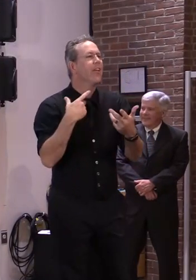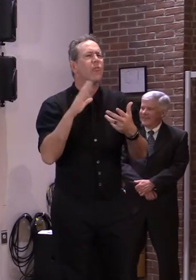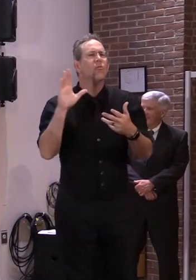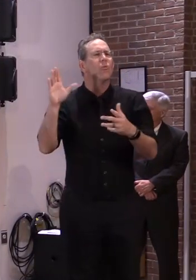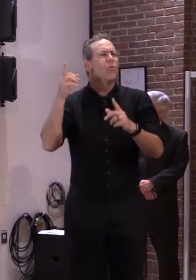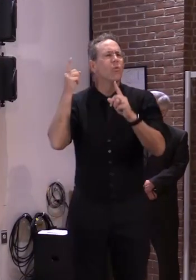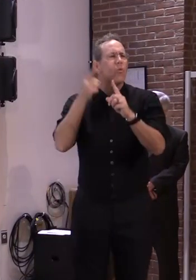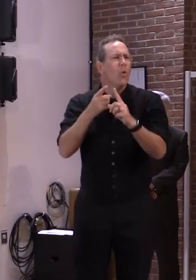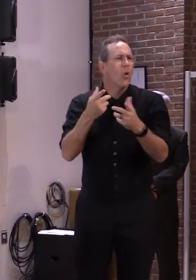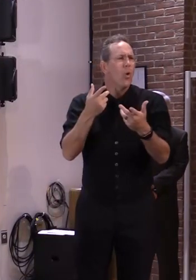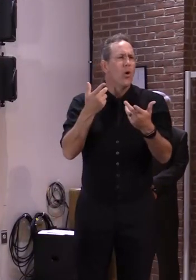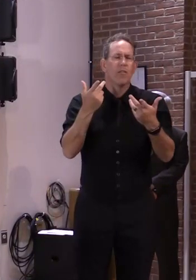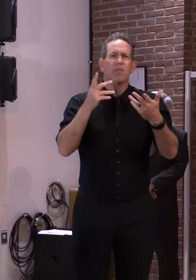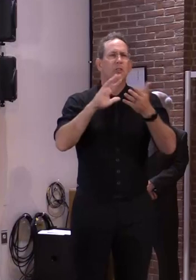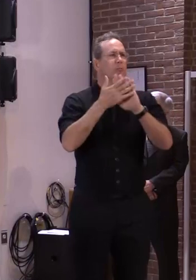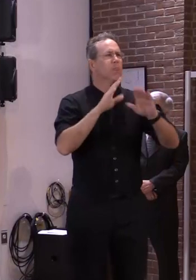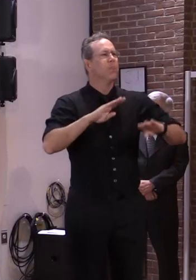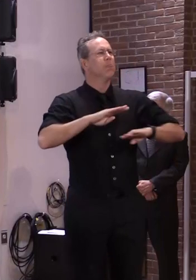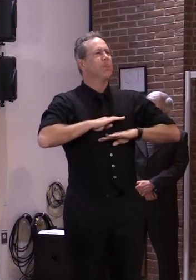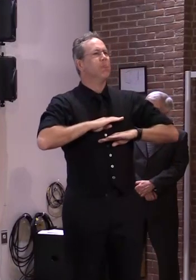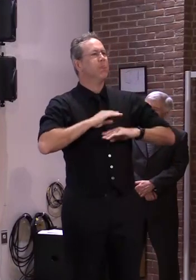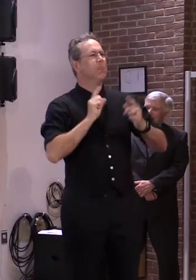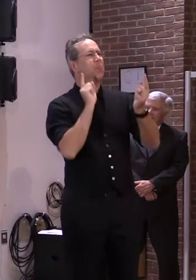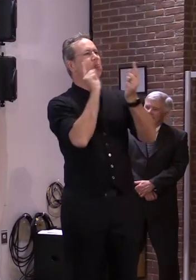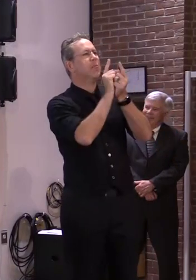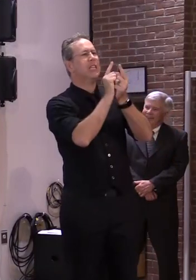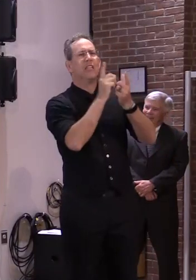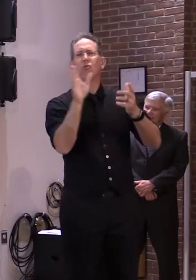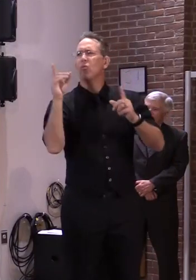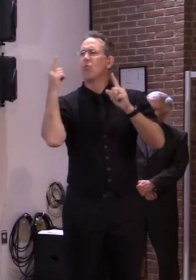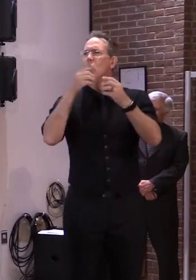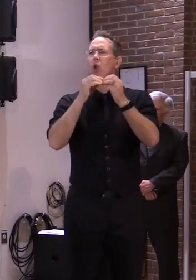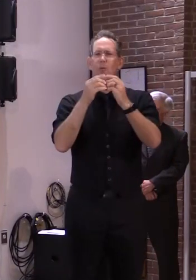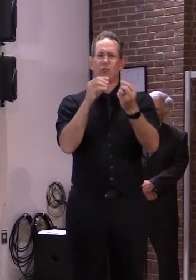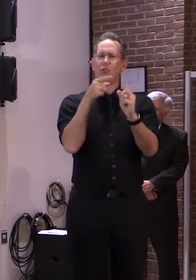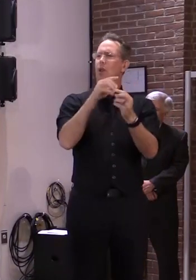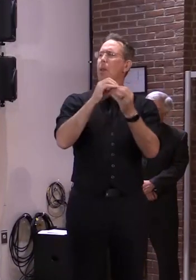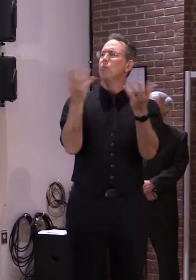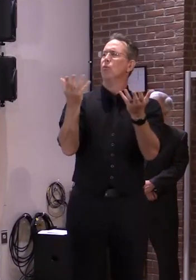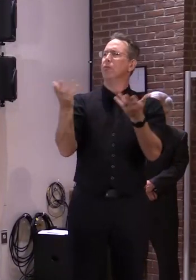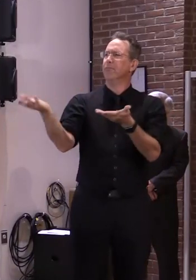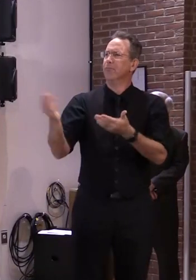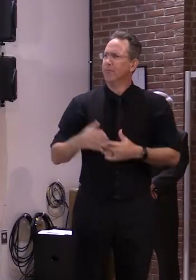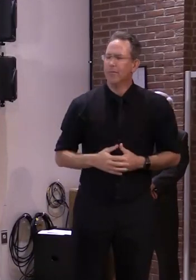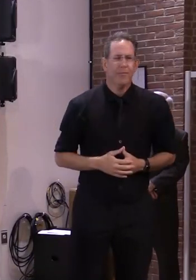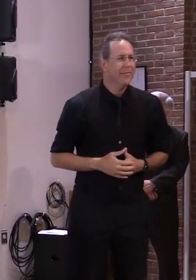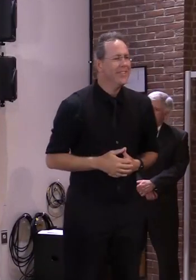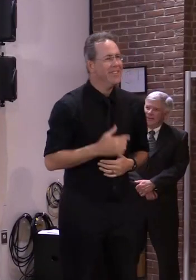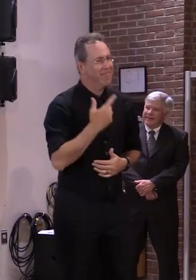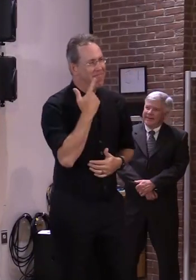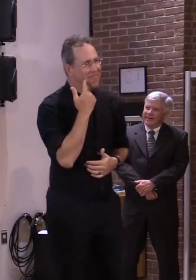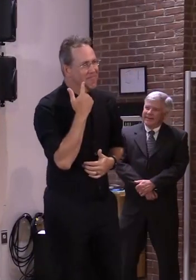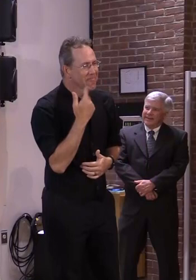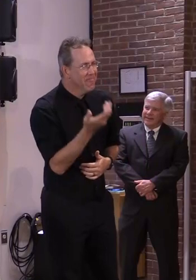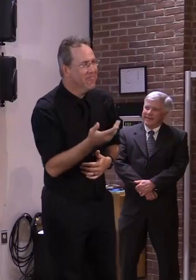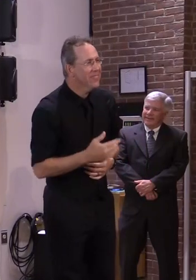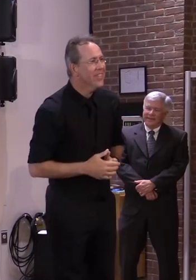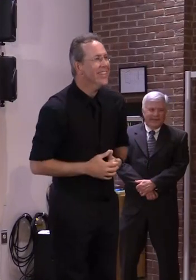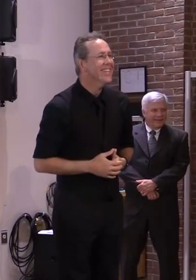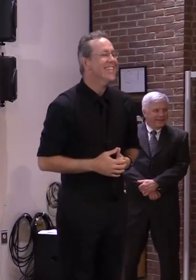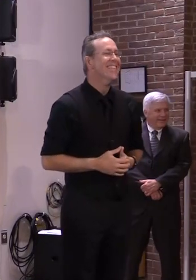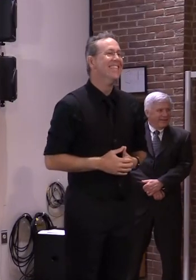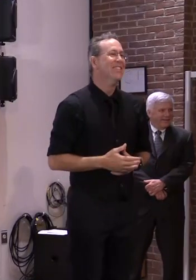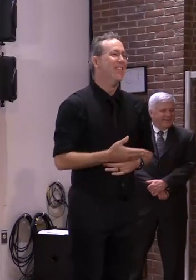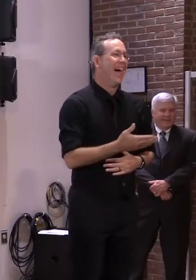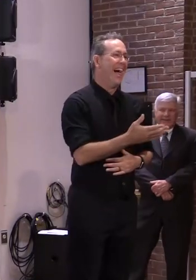darn well, and we ought to be happy about it. Yeah, well, you're asking a team that isn't going to tell you a magic number that